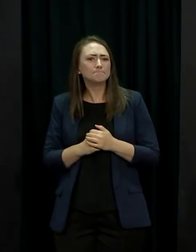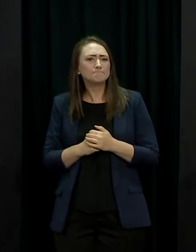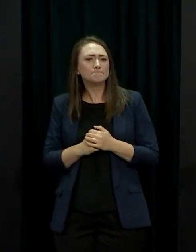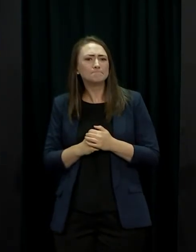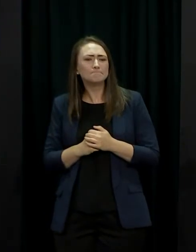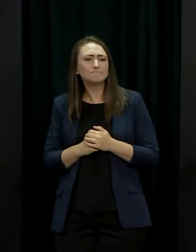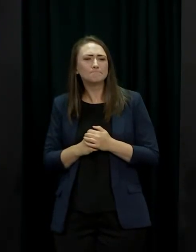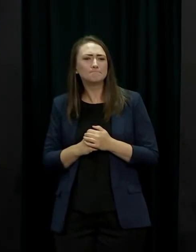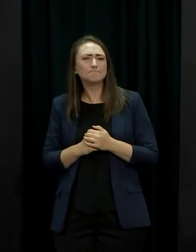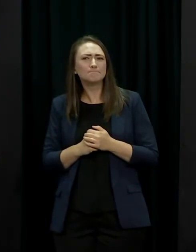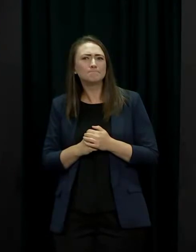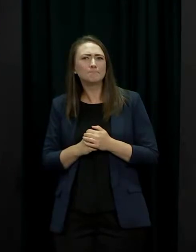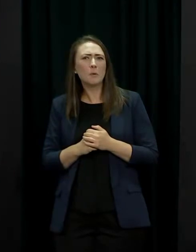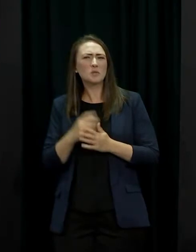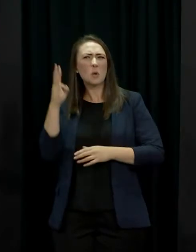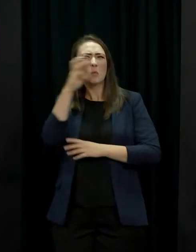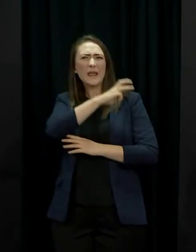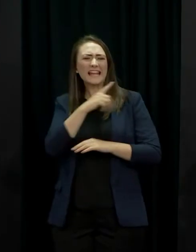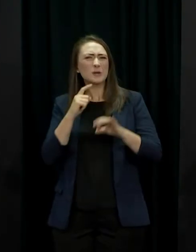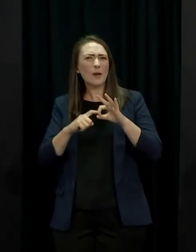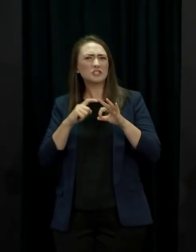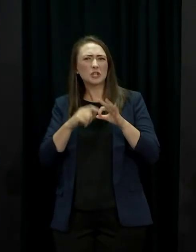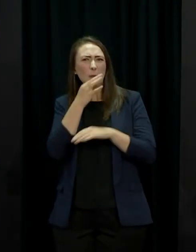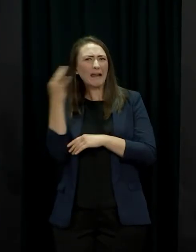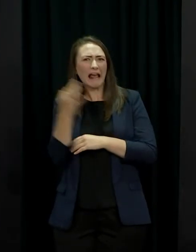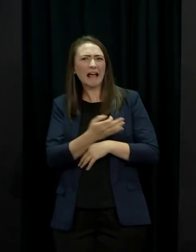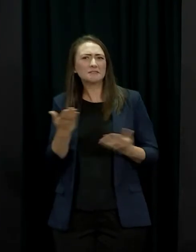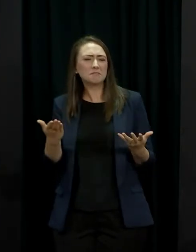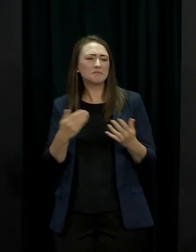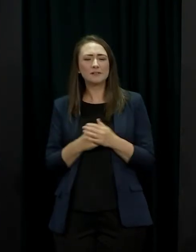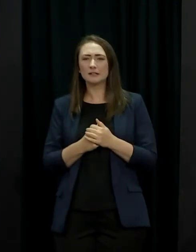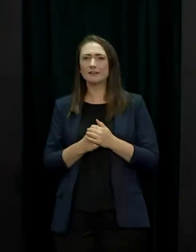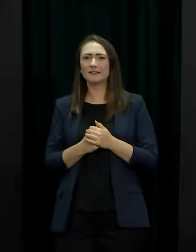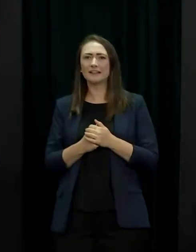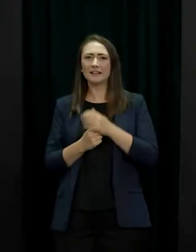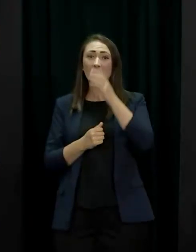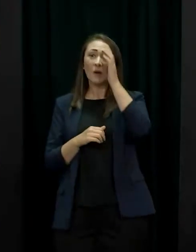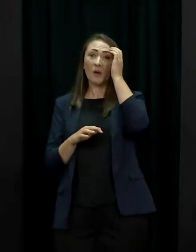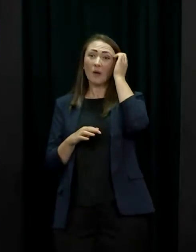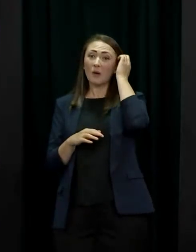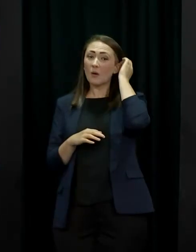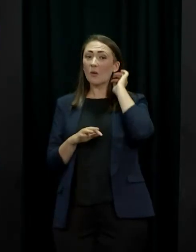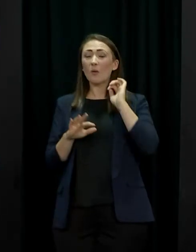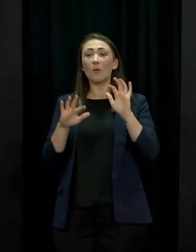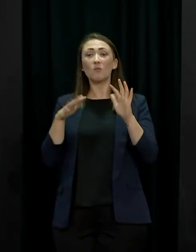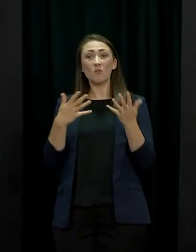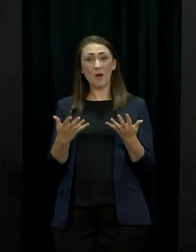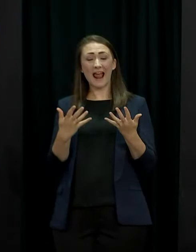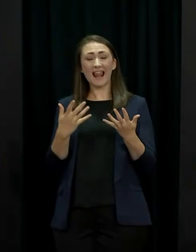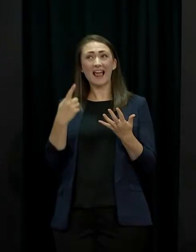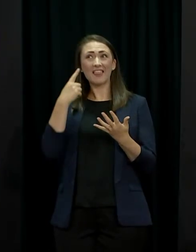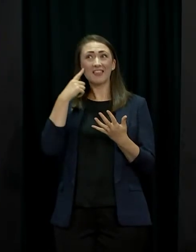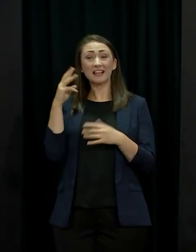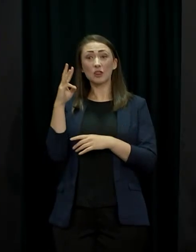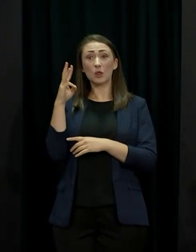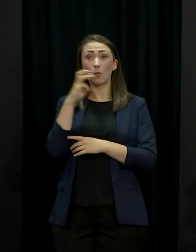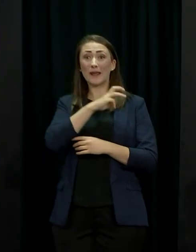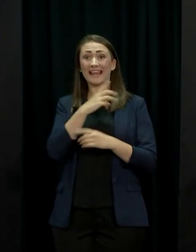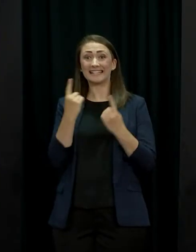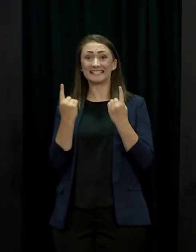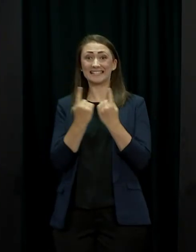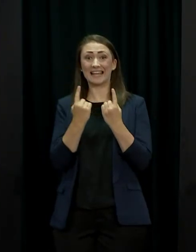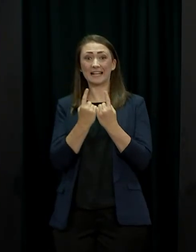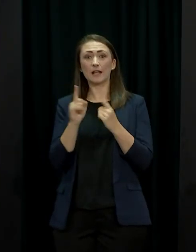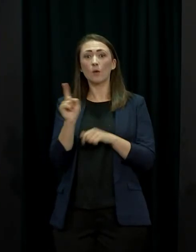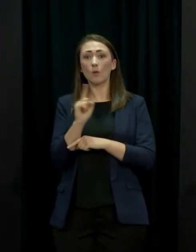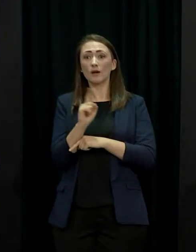I've been asked the weirdest thing about the questions, and this is what the public I think points out to me, is when different reporters ask the